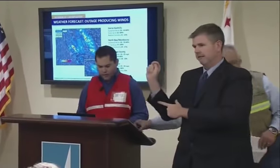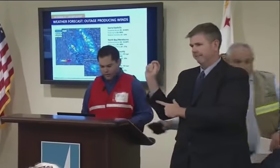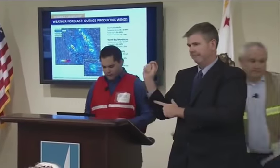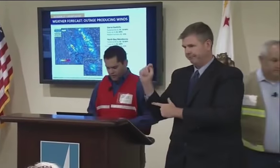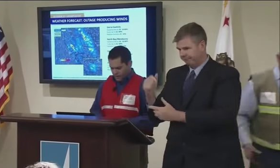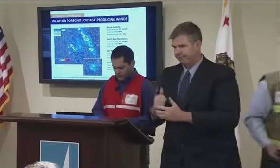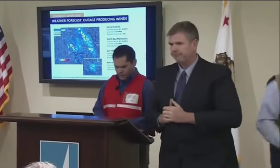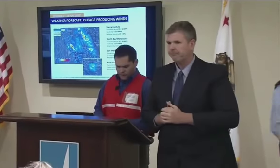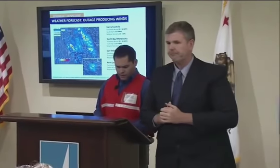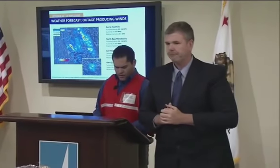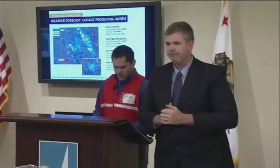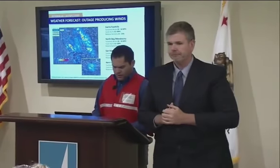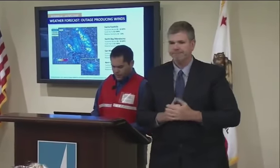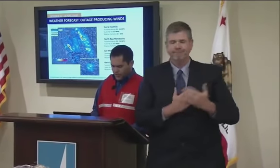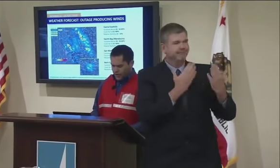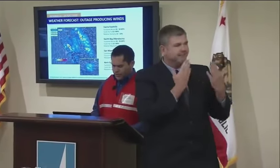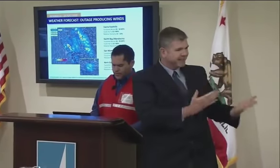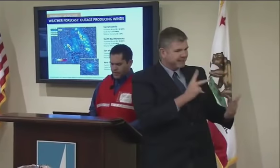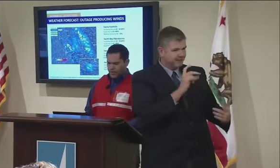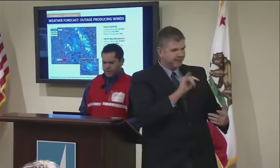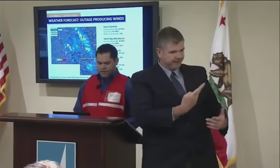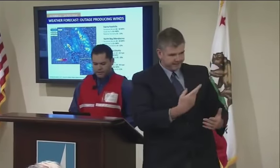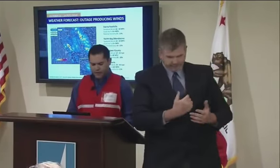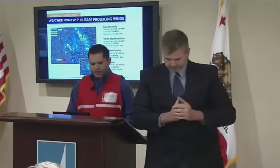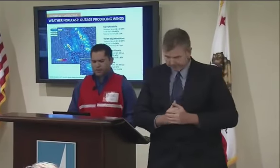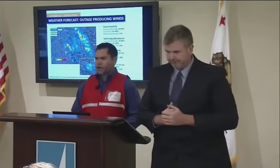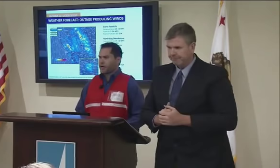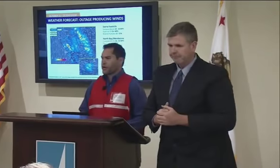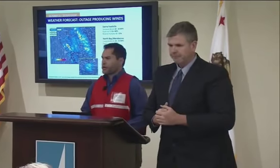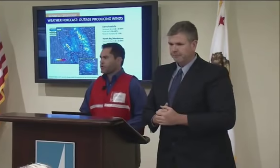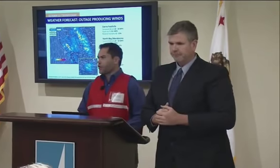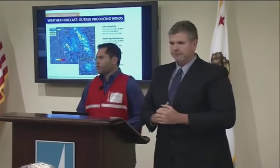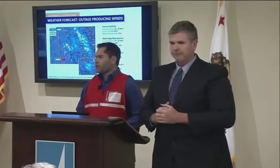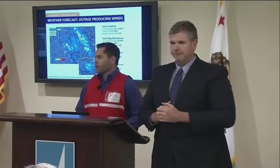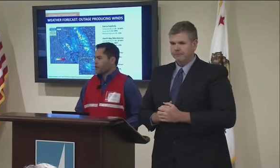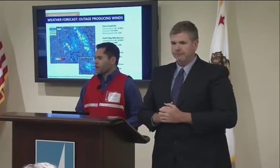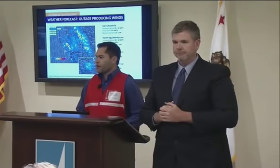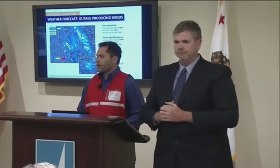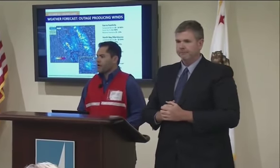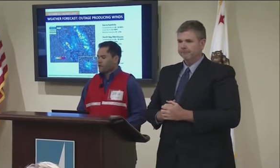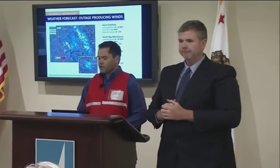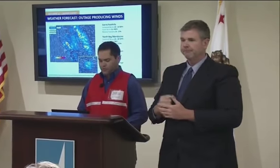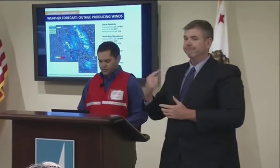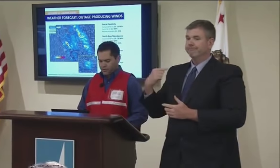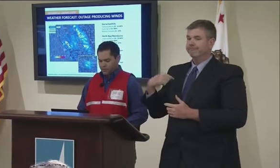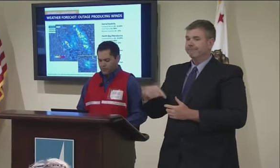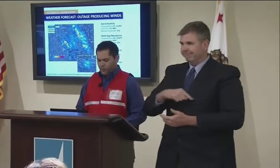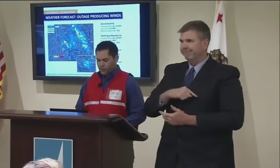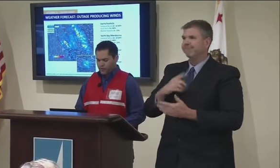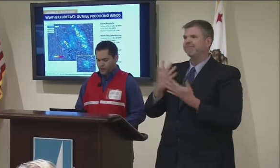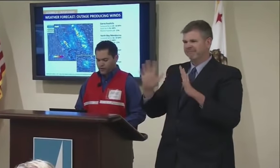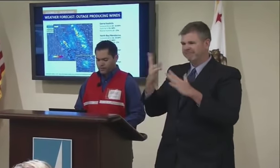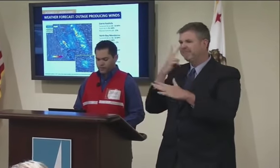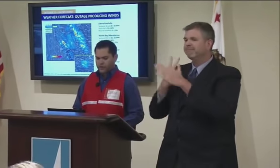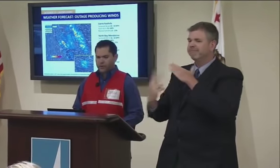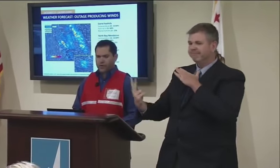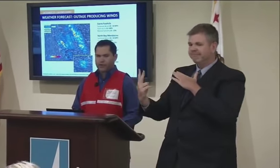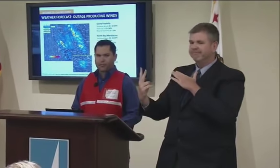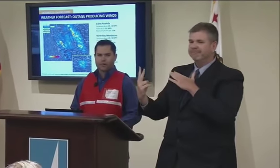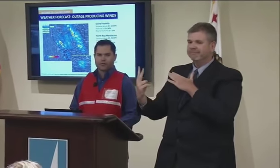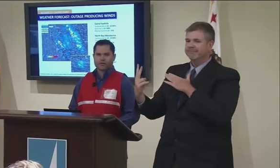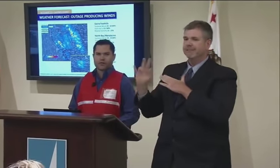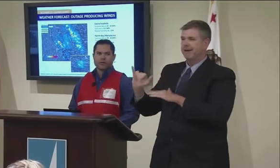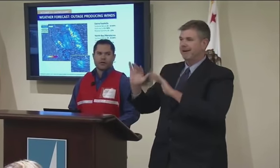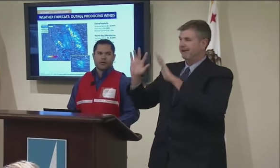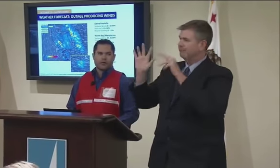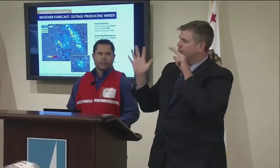Thank you, Keith. So as anticipated by global and high-resolution weather models, we do have